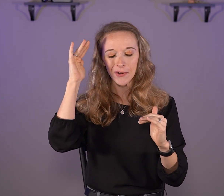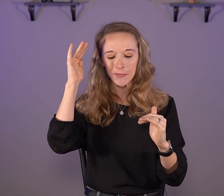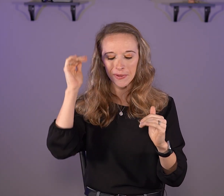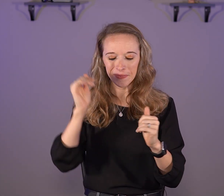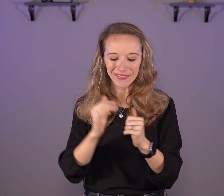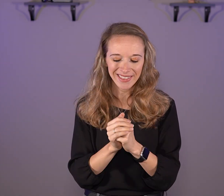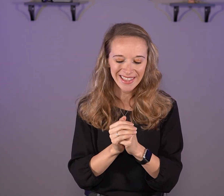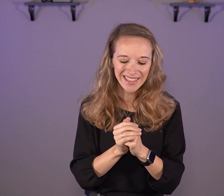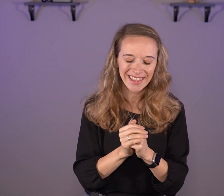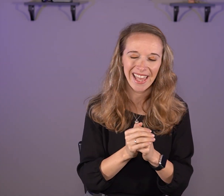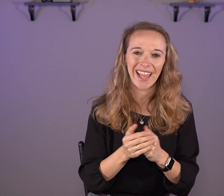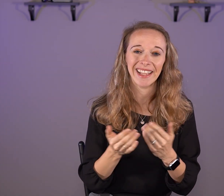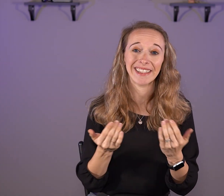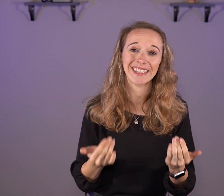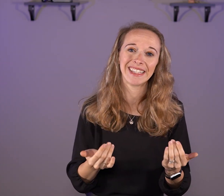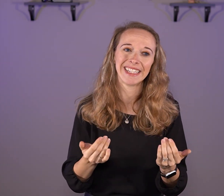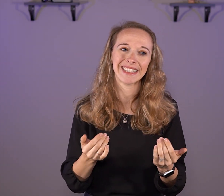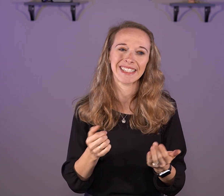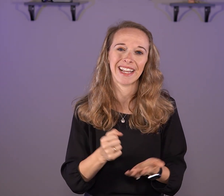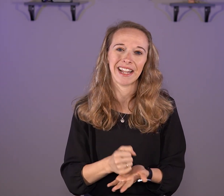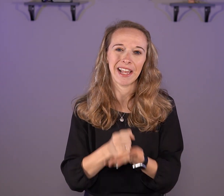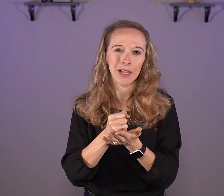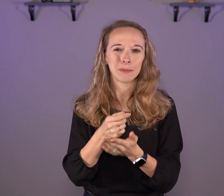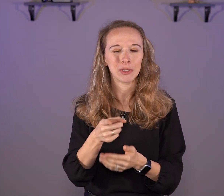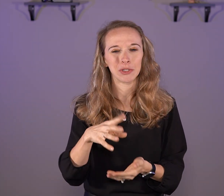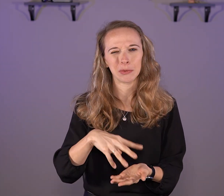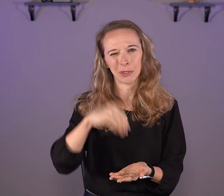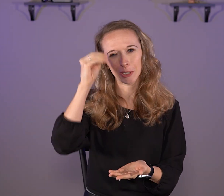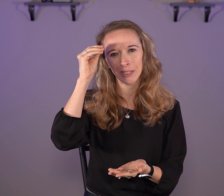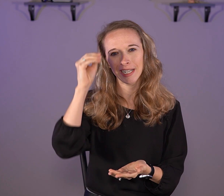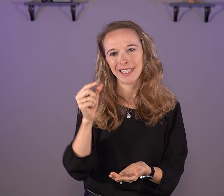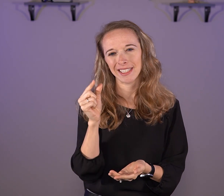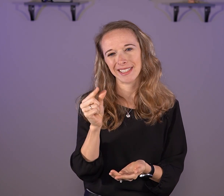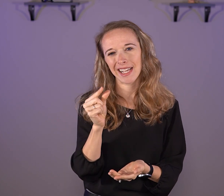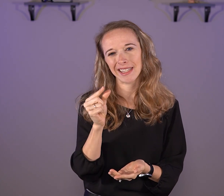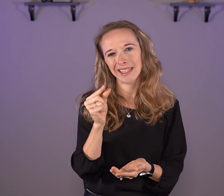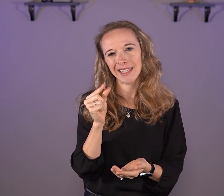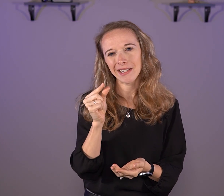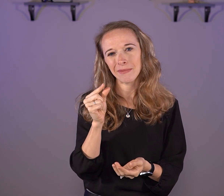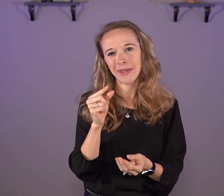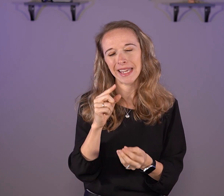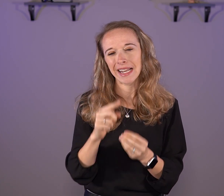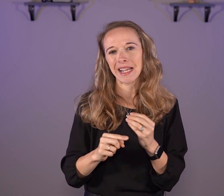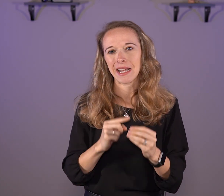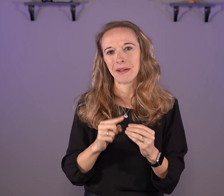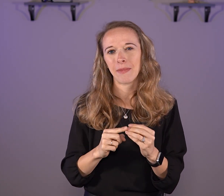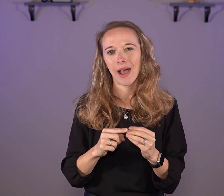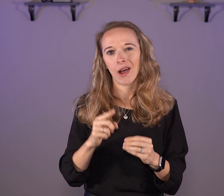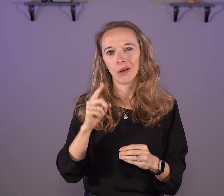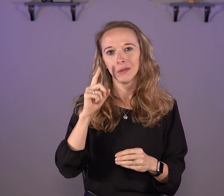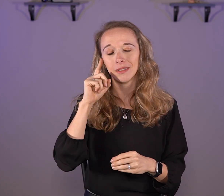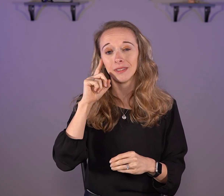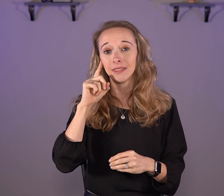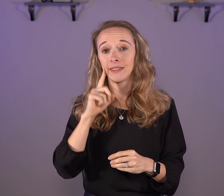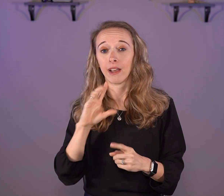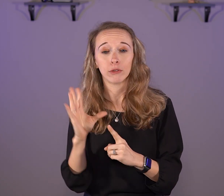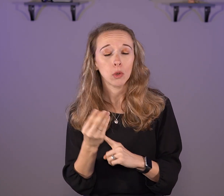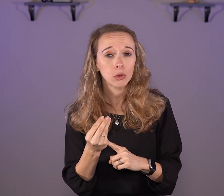hope that this kind of helped you learn just a little bit about deaf